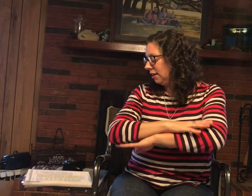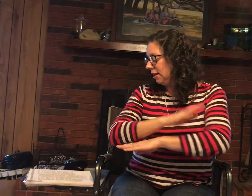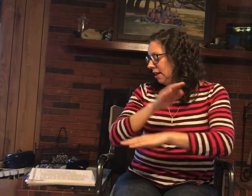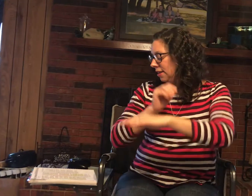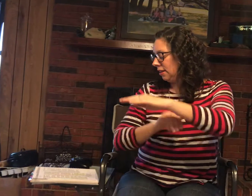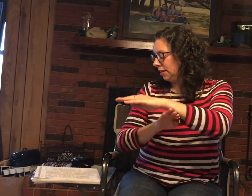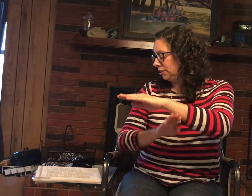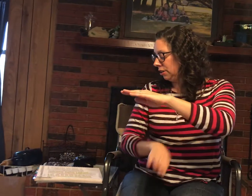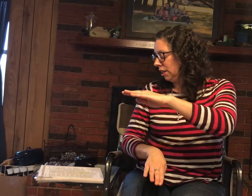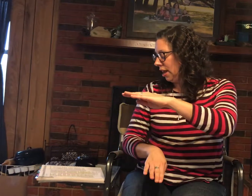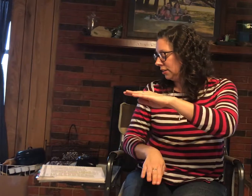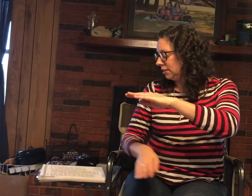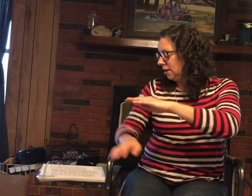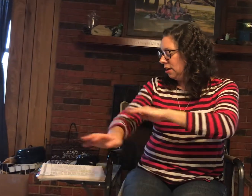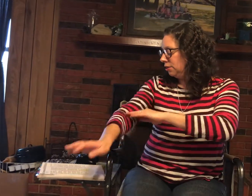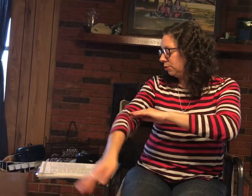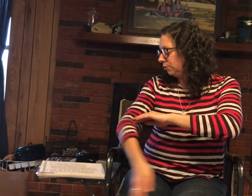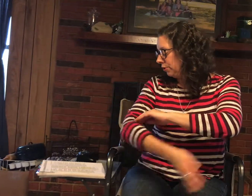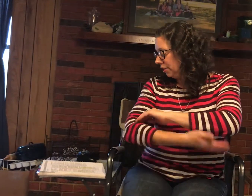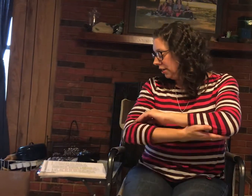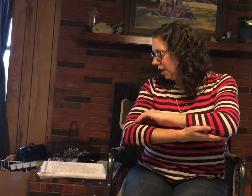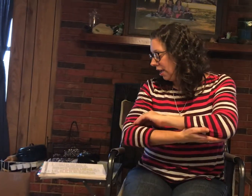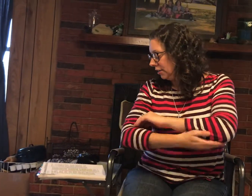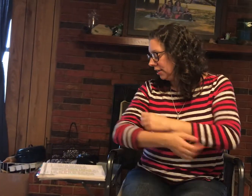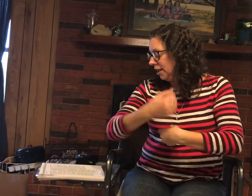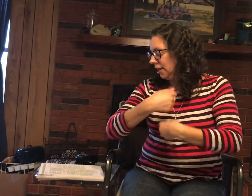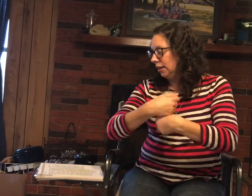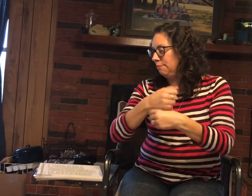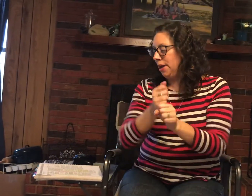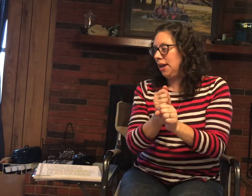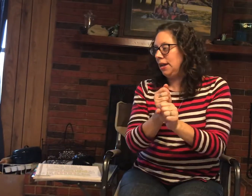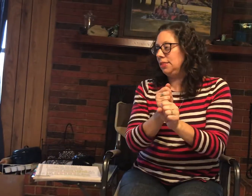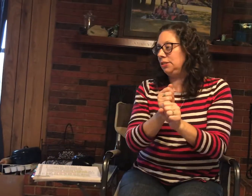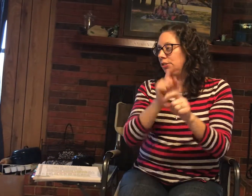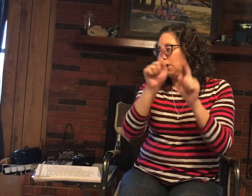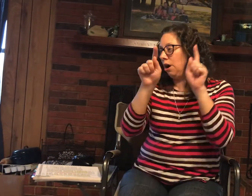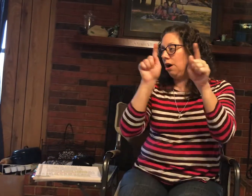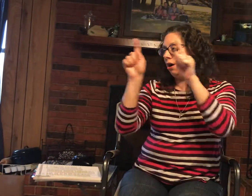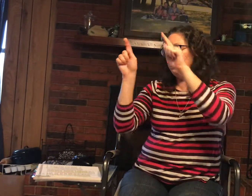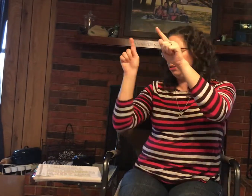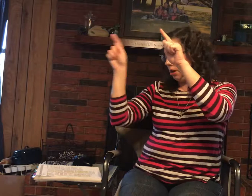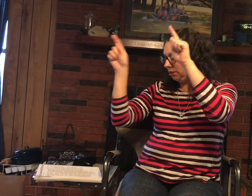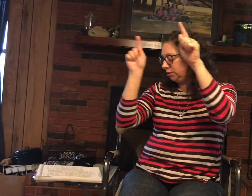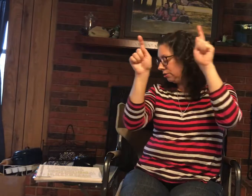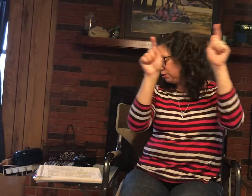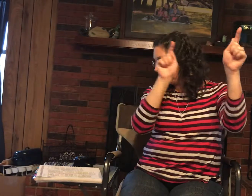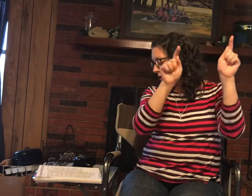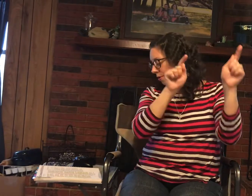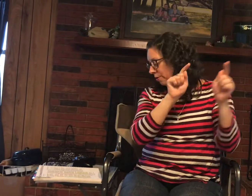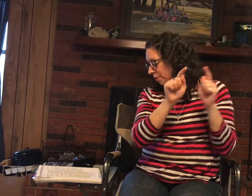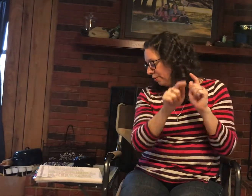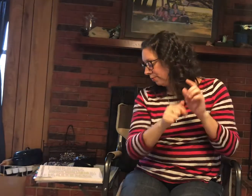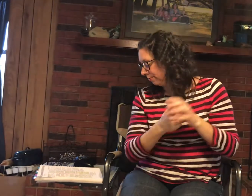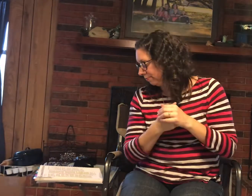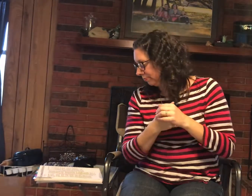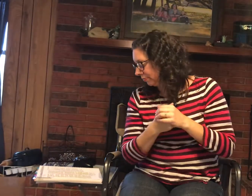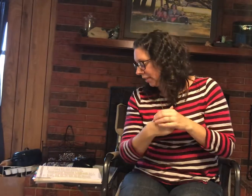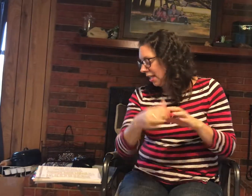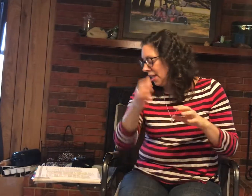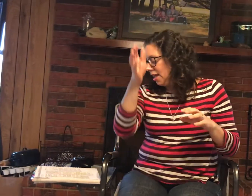and the lesser light to rule the night. He made the stars also.